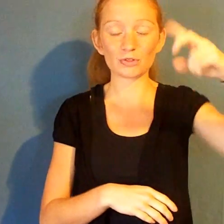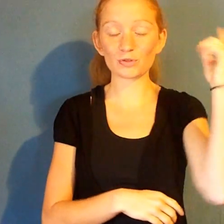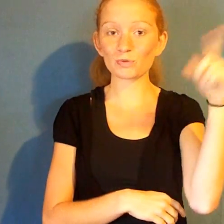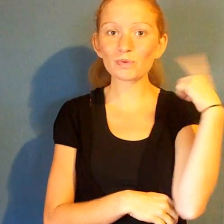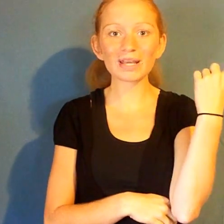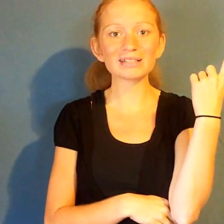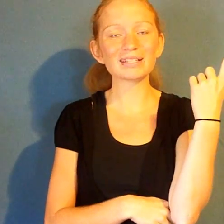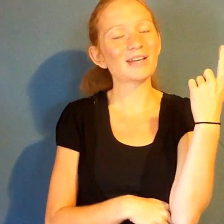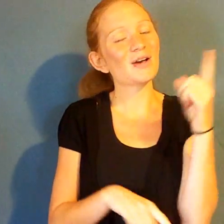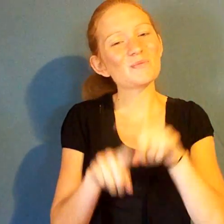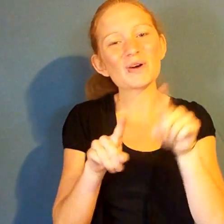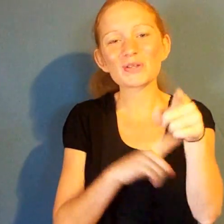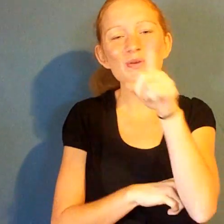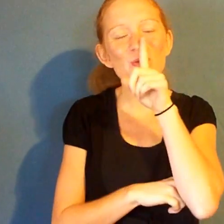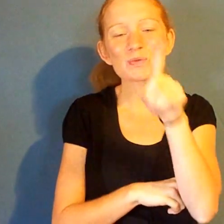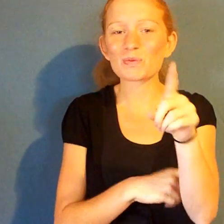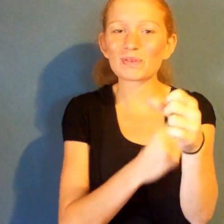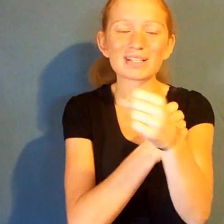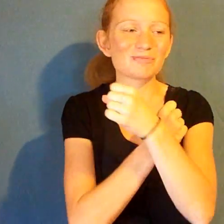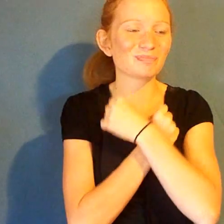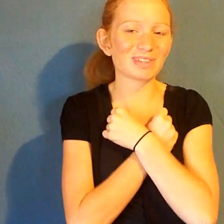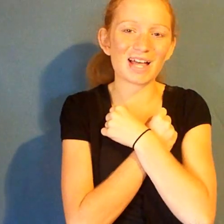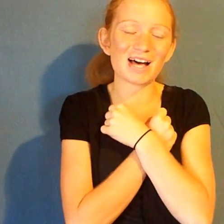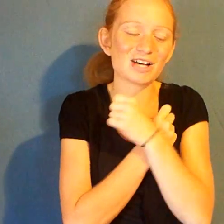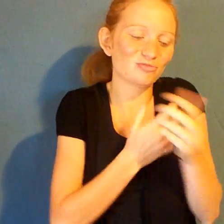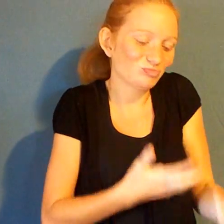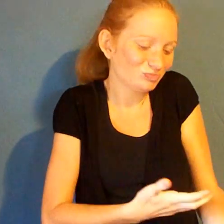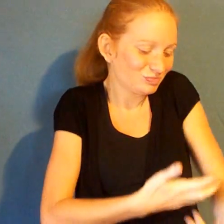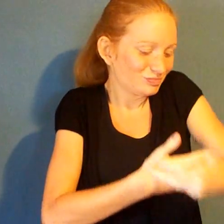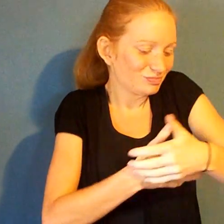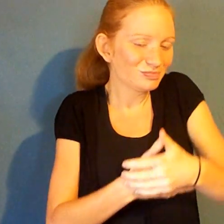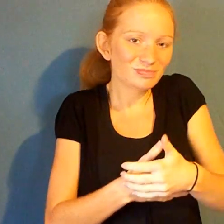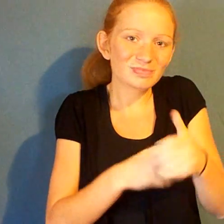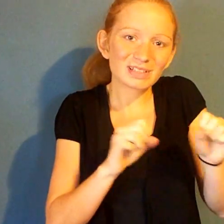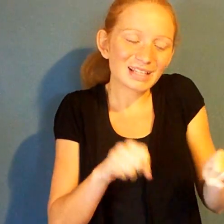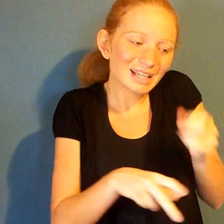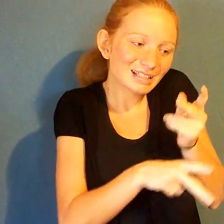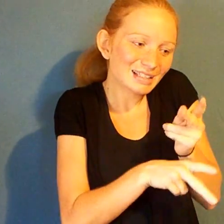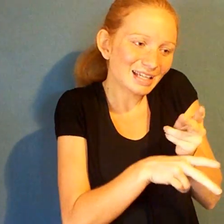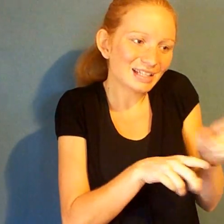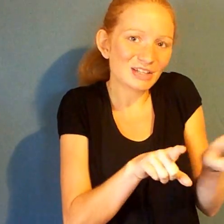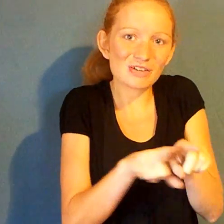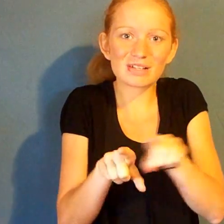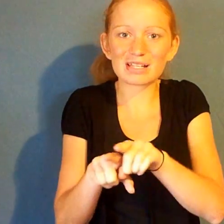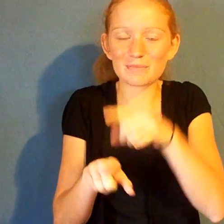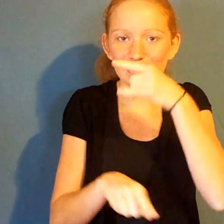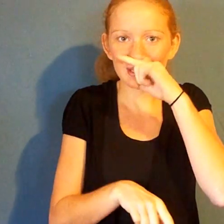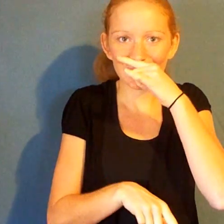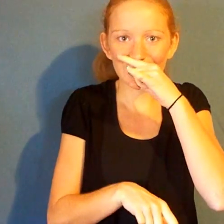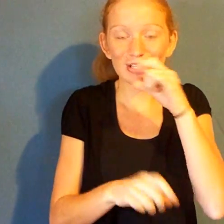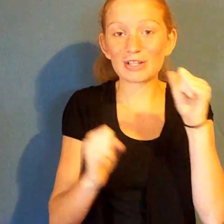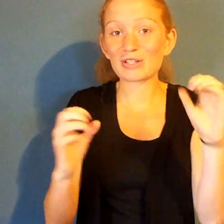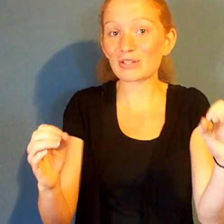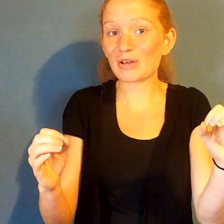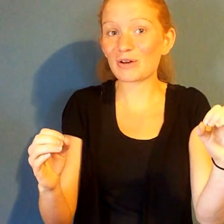They want to be in your laps. They want to be in your face. They require more attention than a child. So I decided to get two.